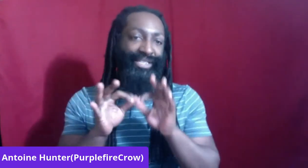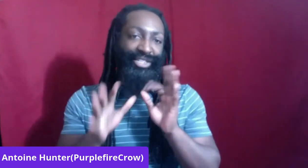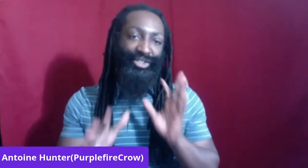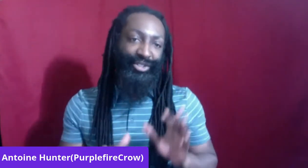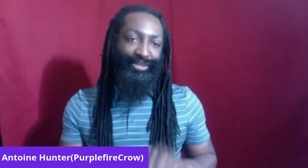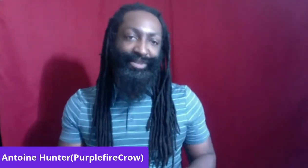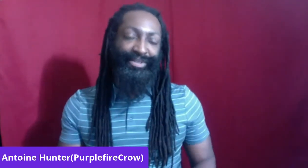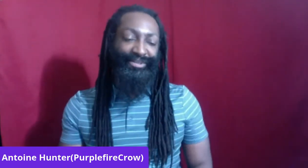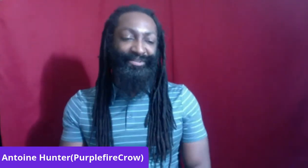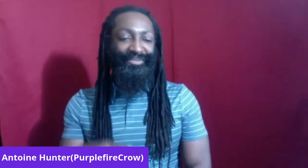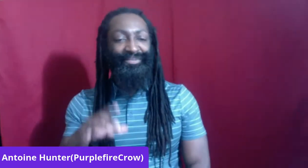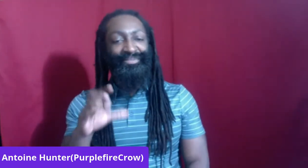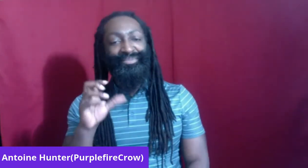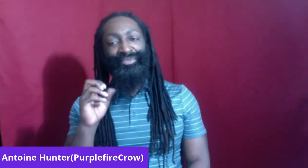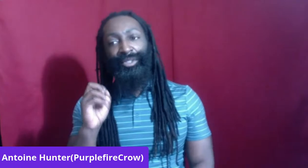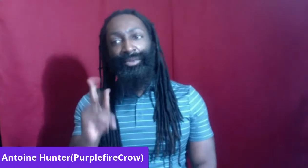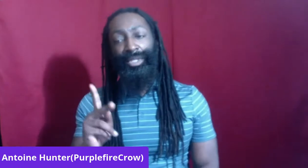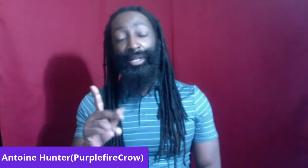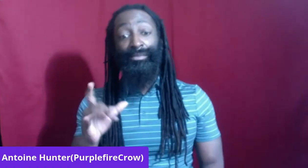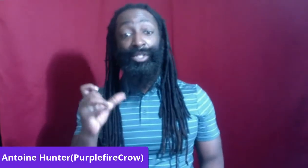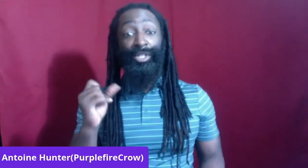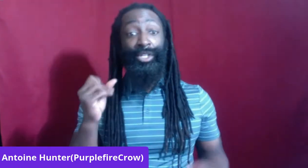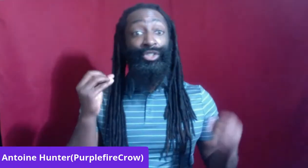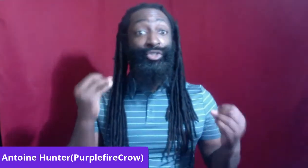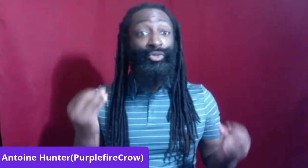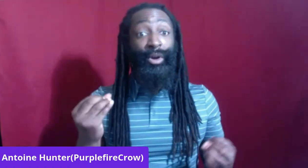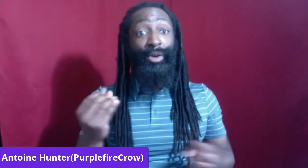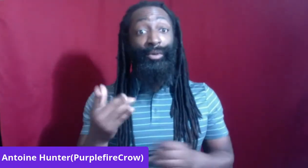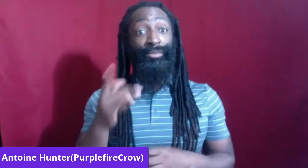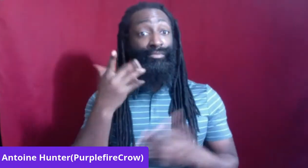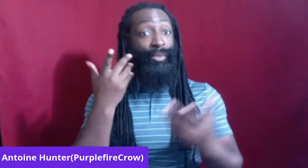Amazing interpreters. They are great interpreters, both of them. So,